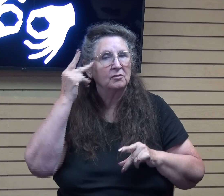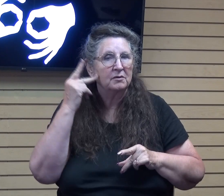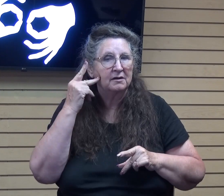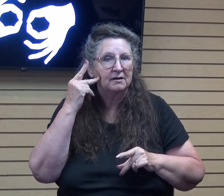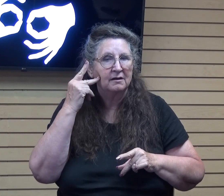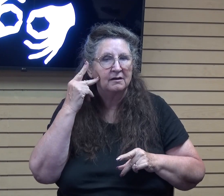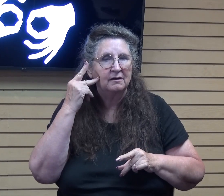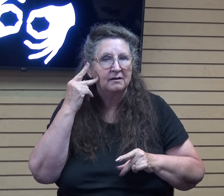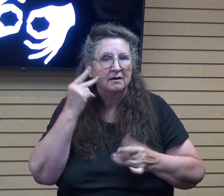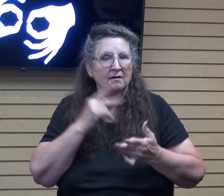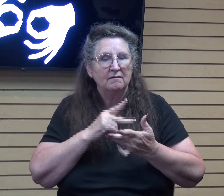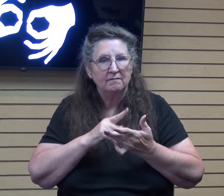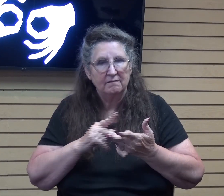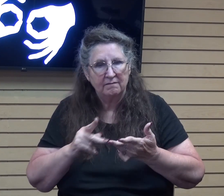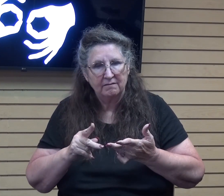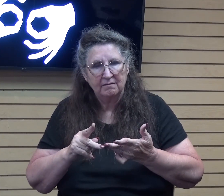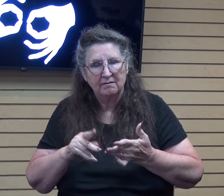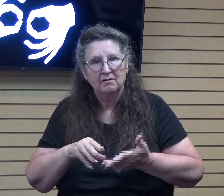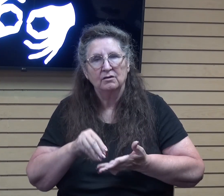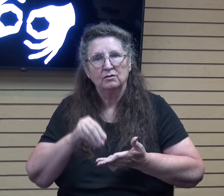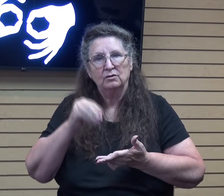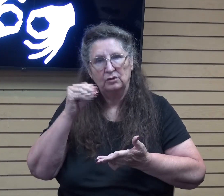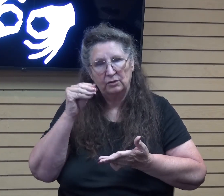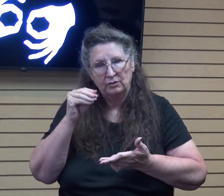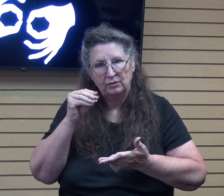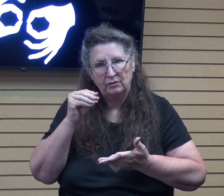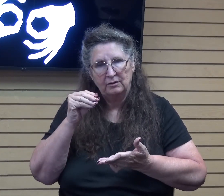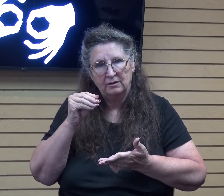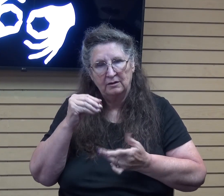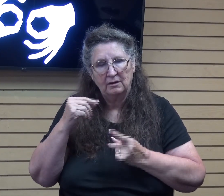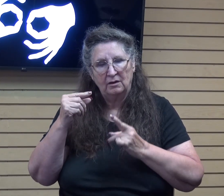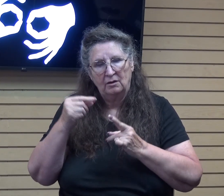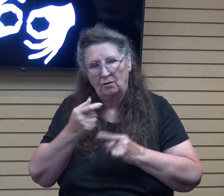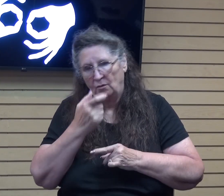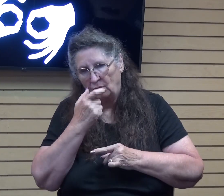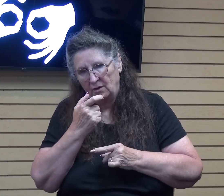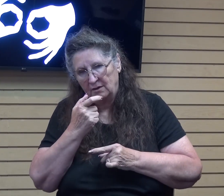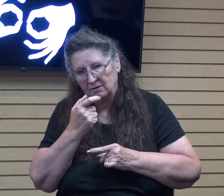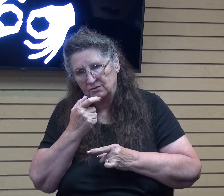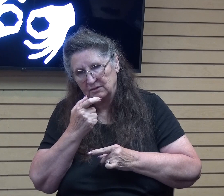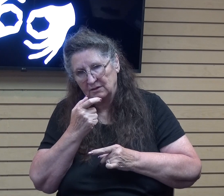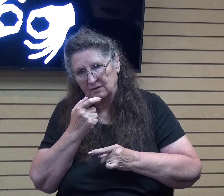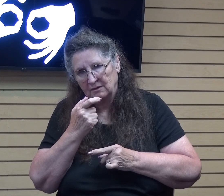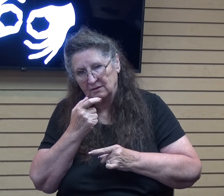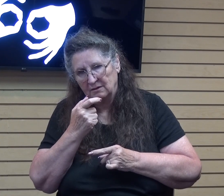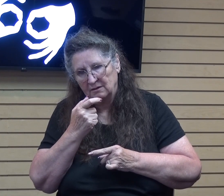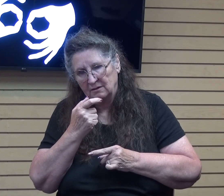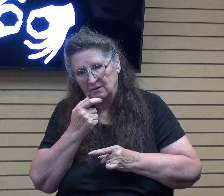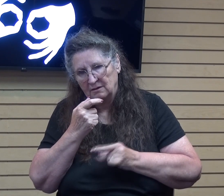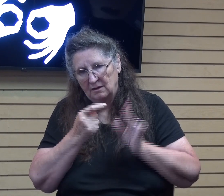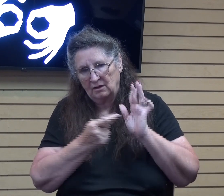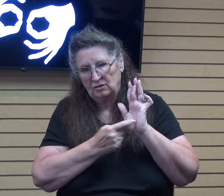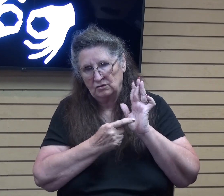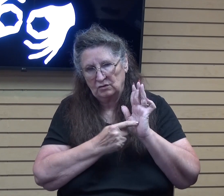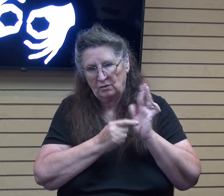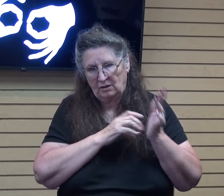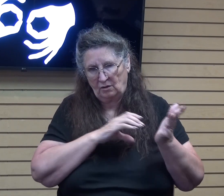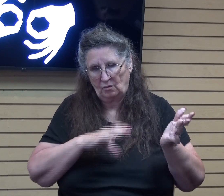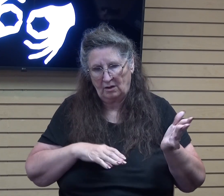of failures learned while watching and exemplifying Christ in and